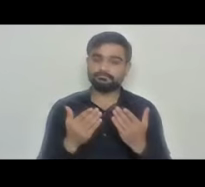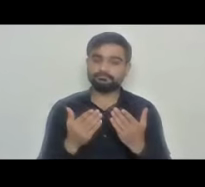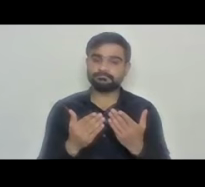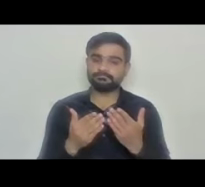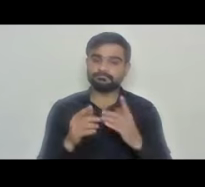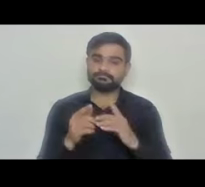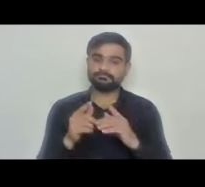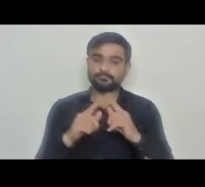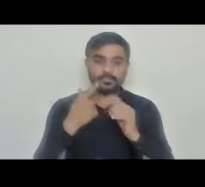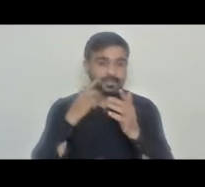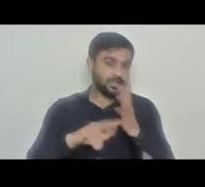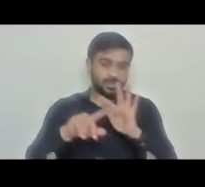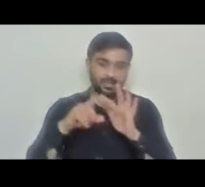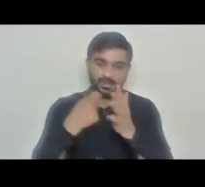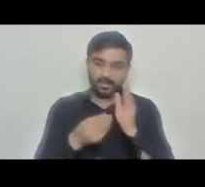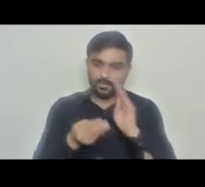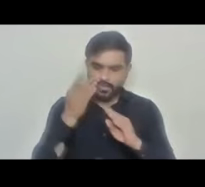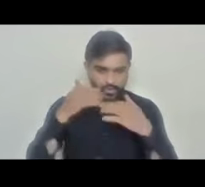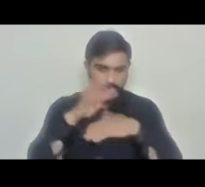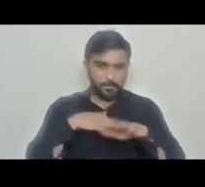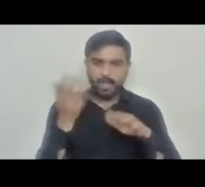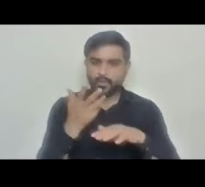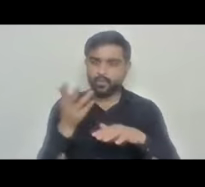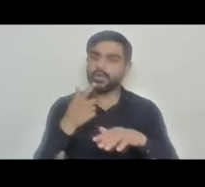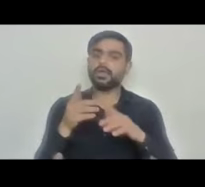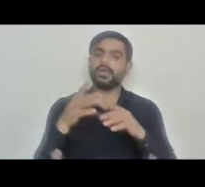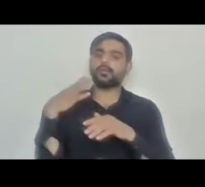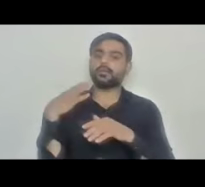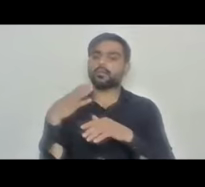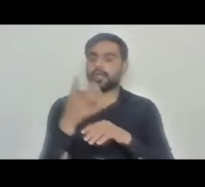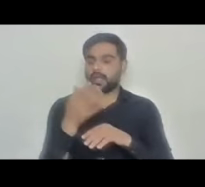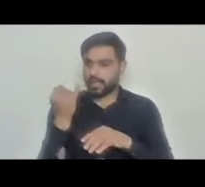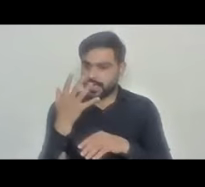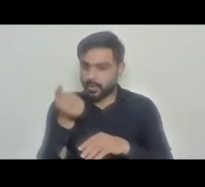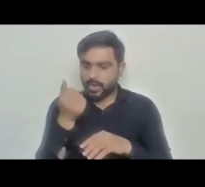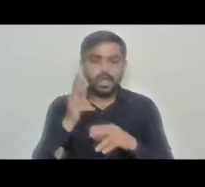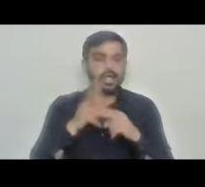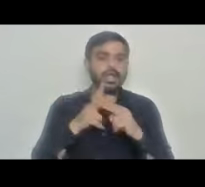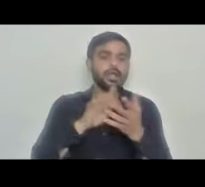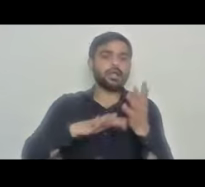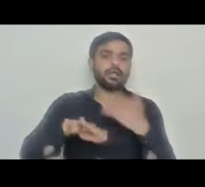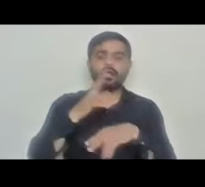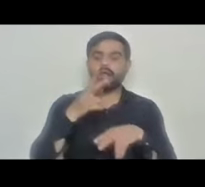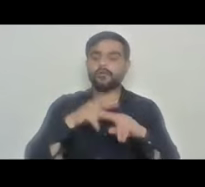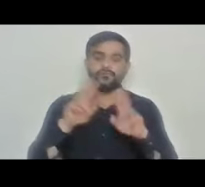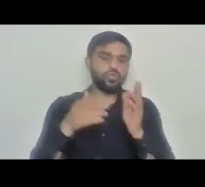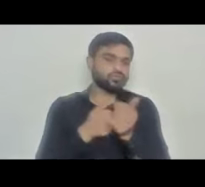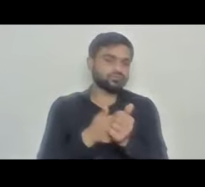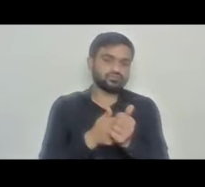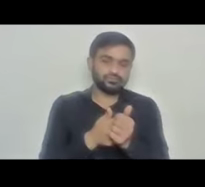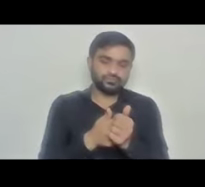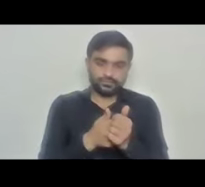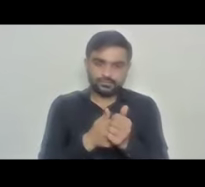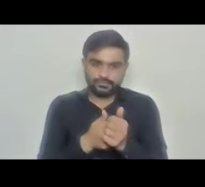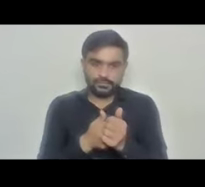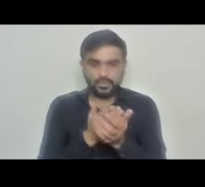tinker a little bit with what your plan is, depending on what you find out on the field, because the field is not always